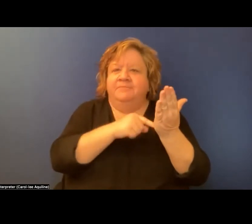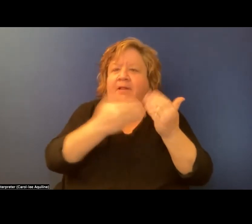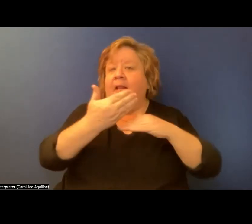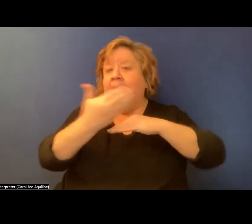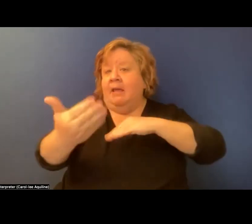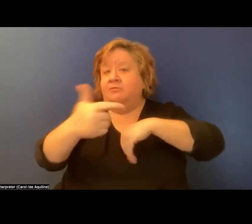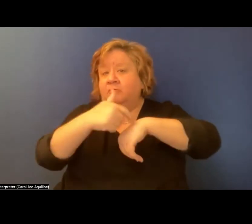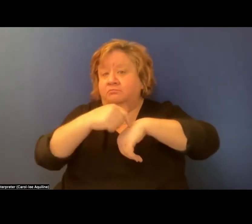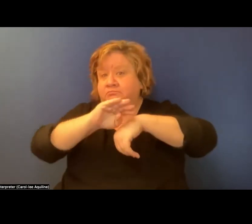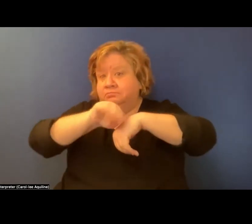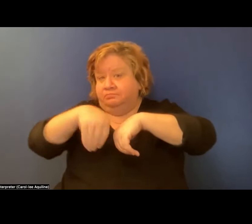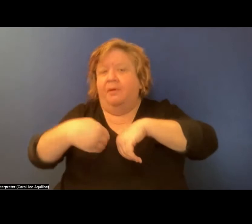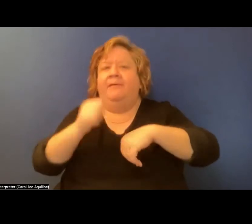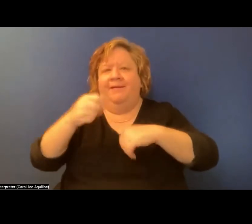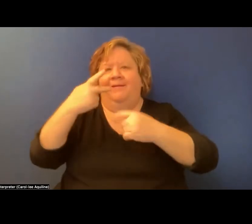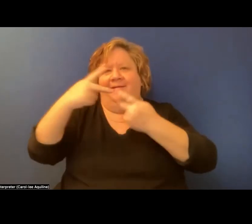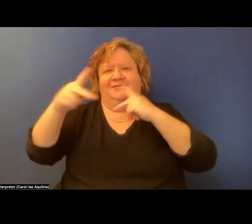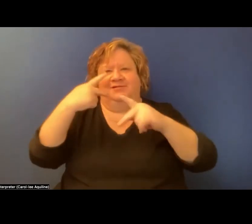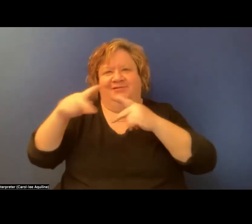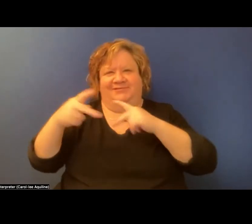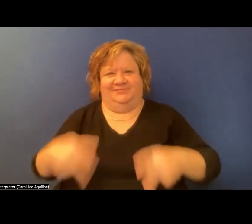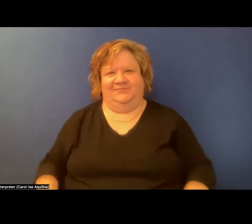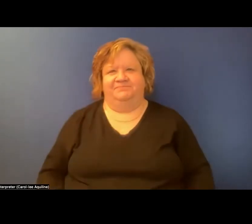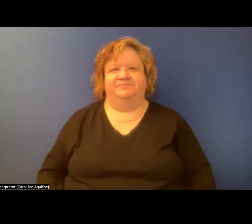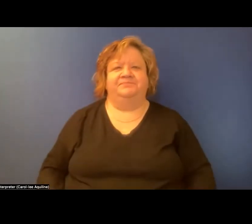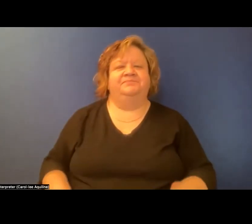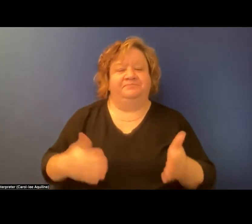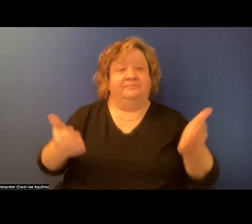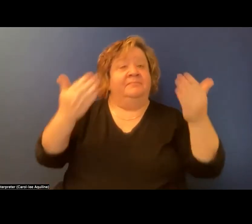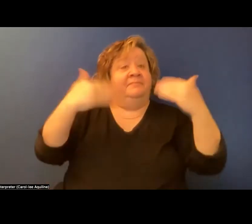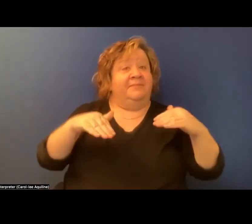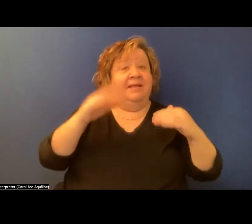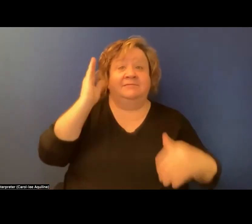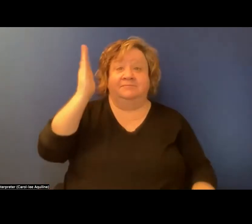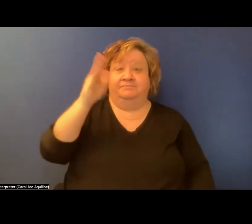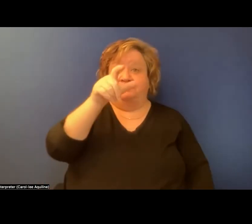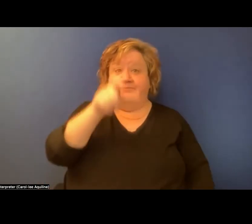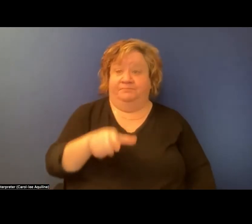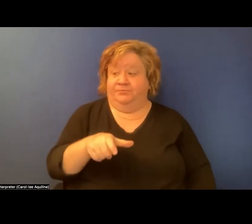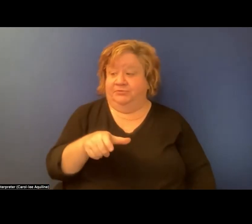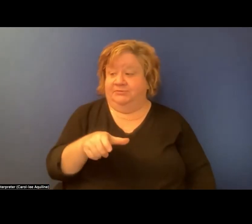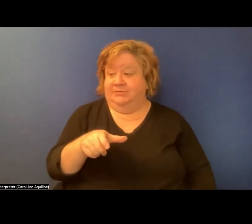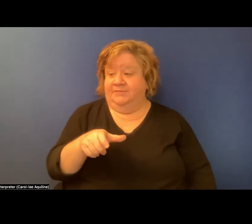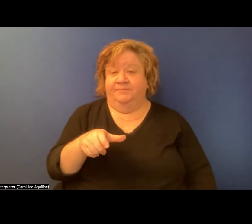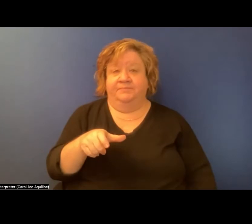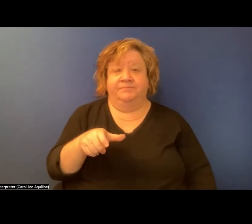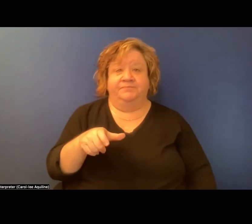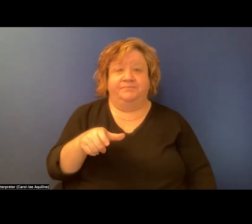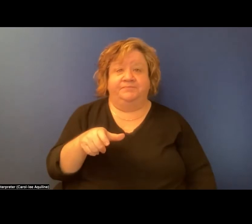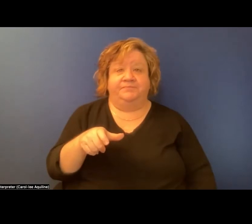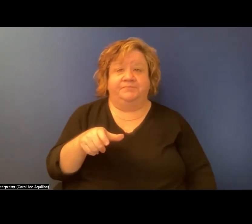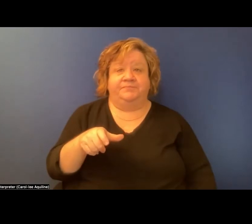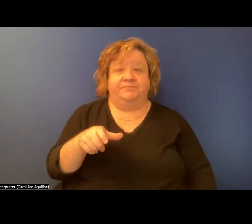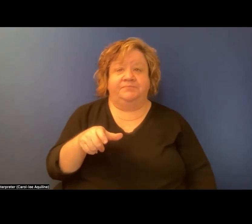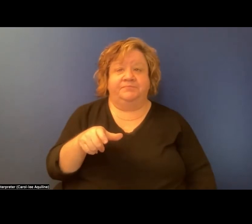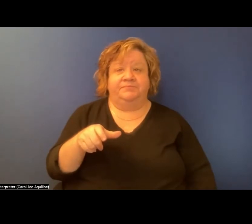will introduce our next speakers. Elham Yosefin is the Inclusive Humanitarian Action and Disaster Risk